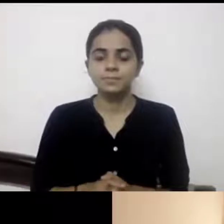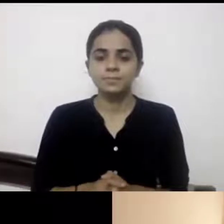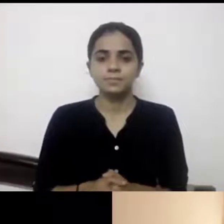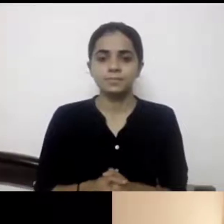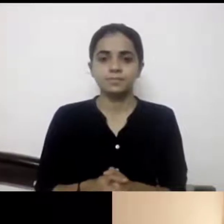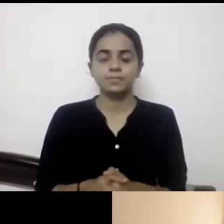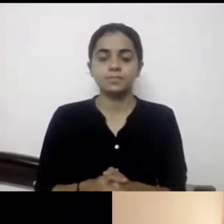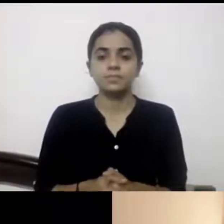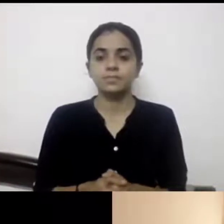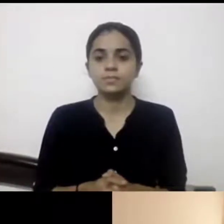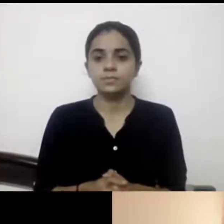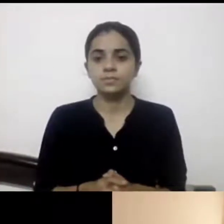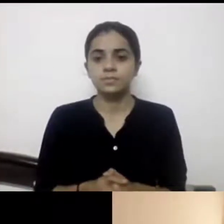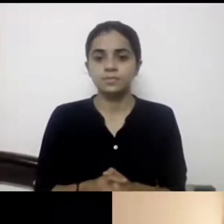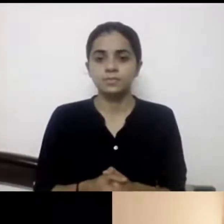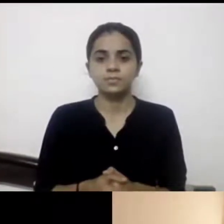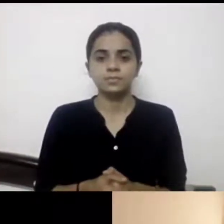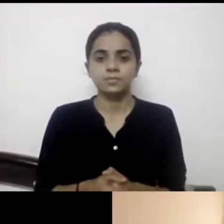Yeah. So